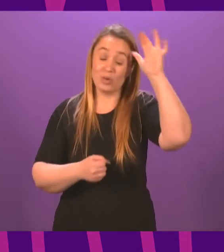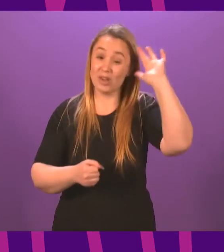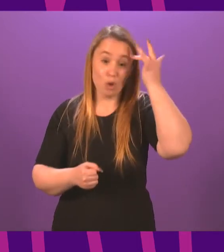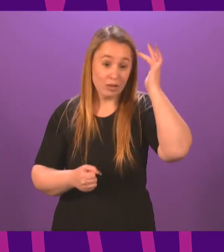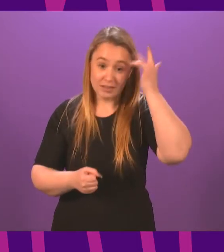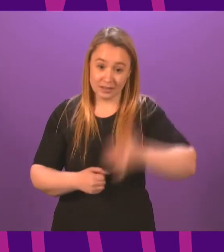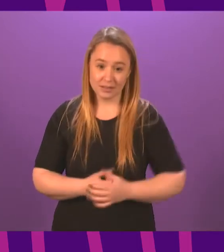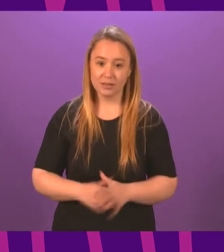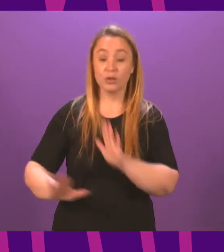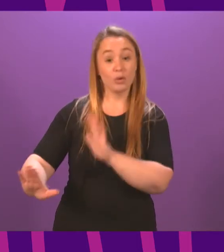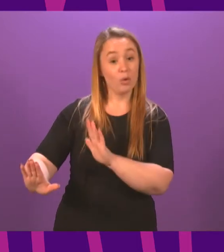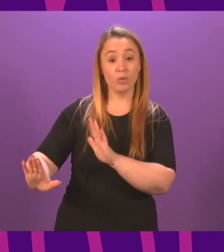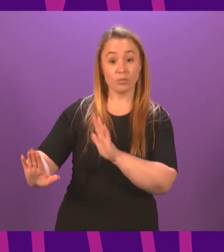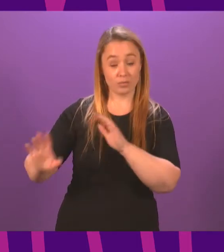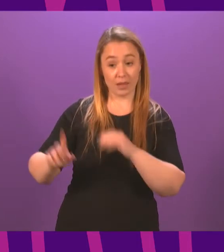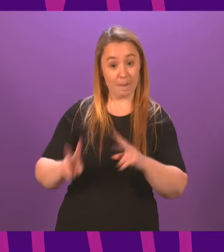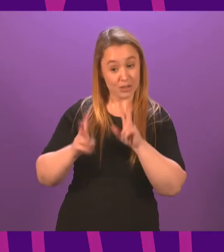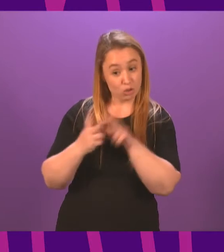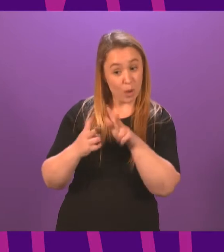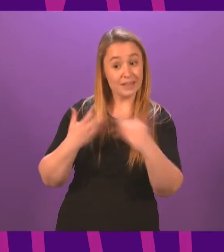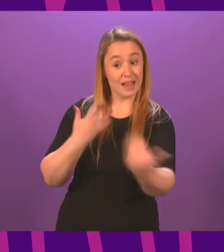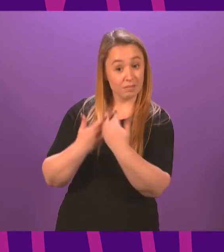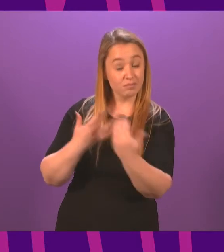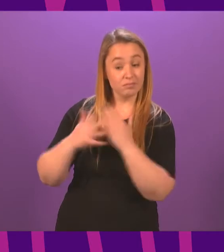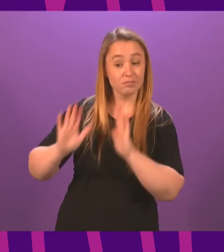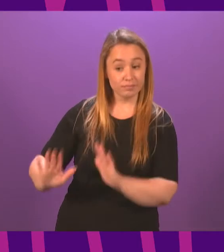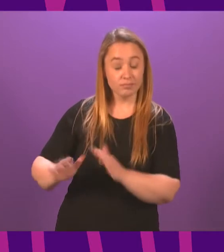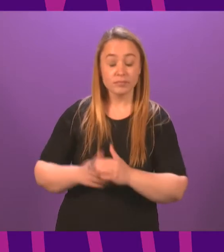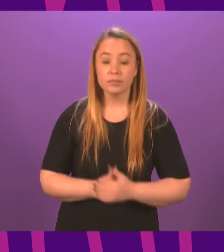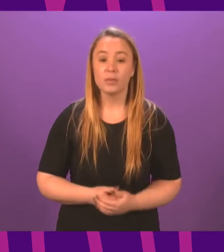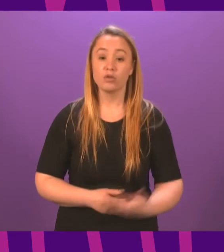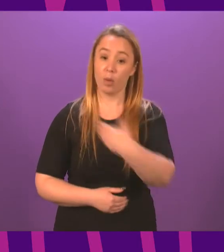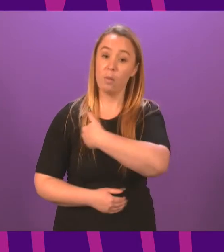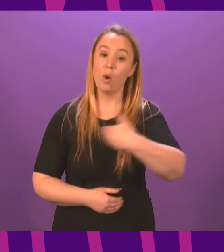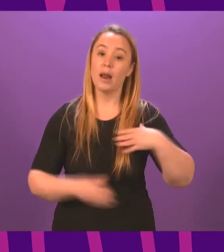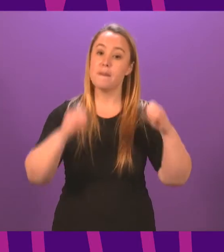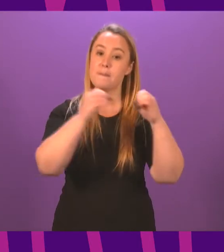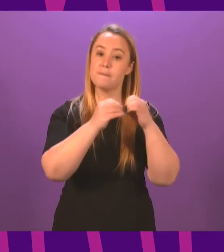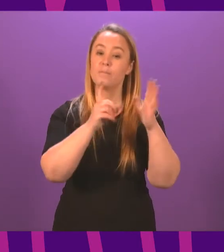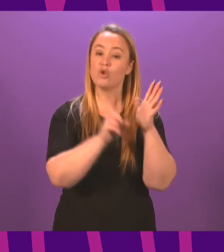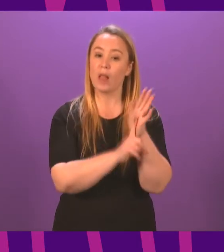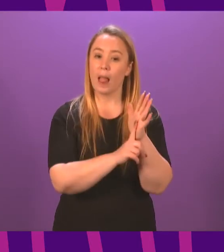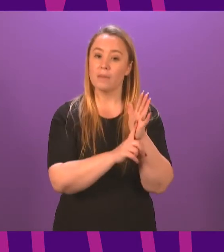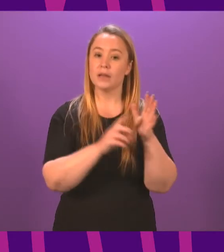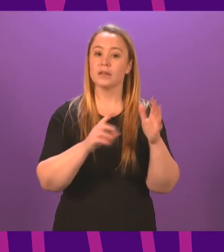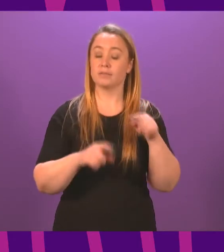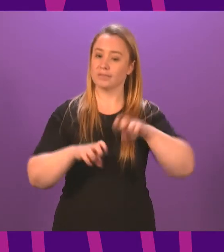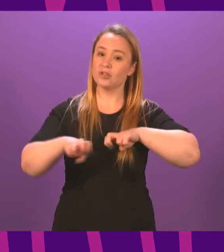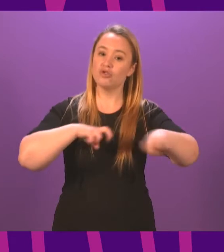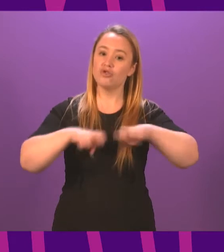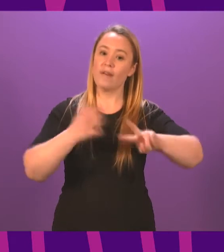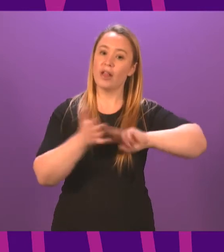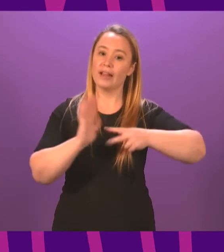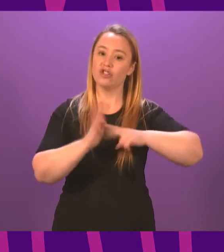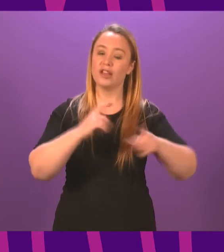This morning, no, I will not give way. I've given way twice. This morning, I heard from Bruce Lamond, who runs a travel agency